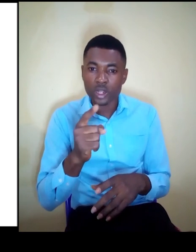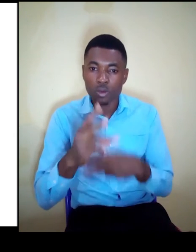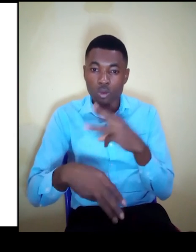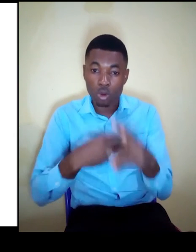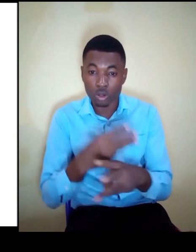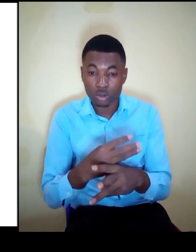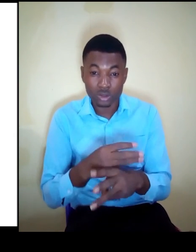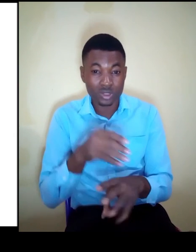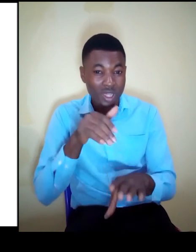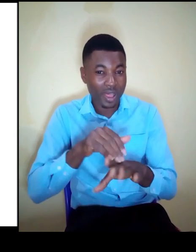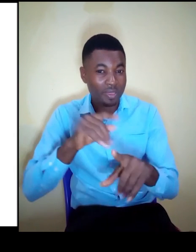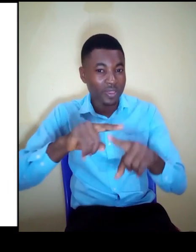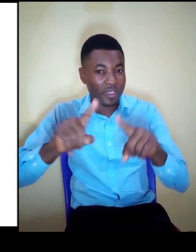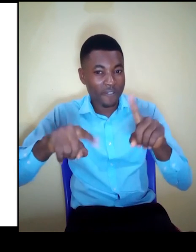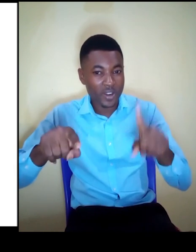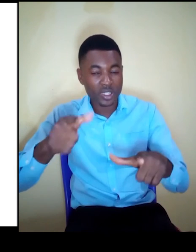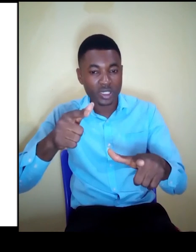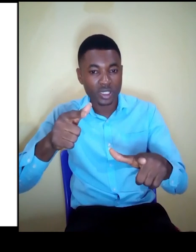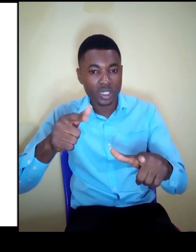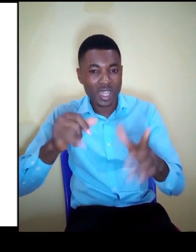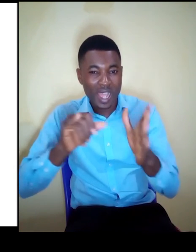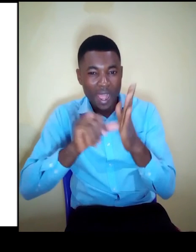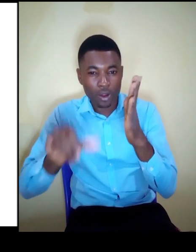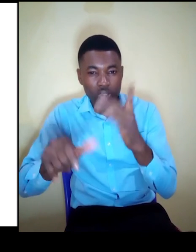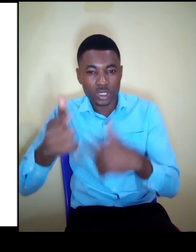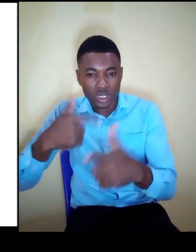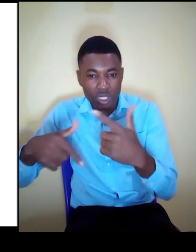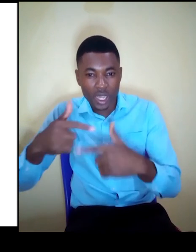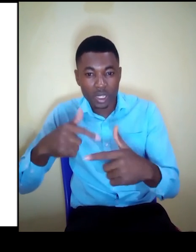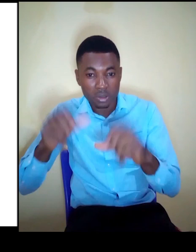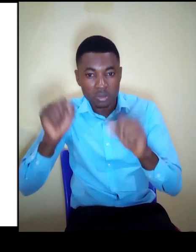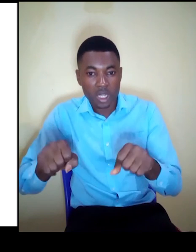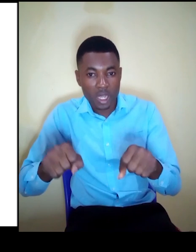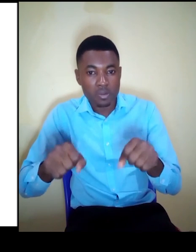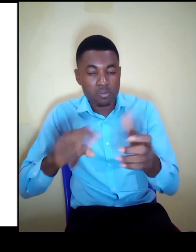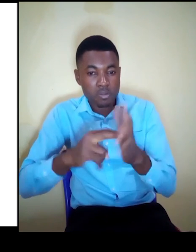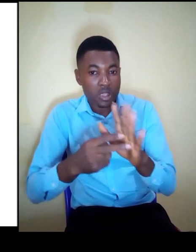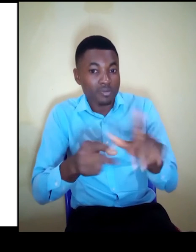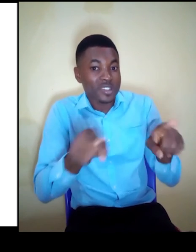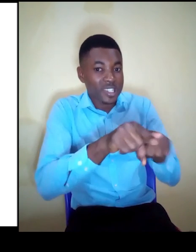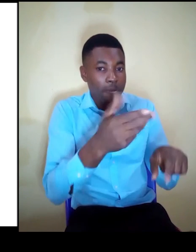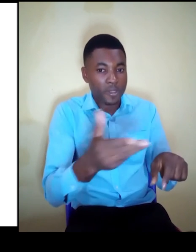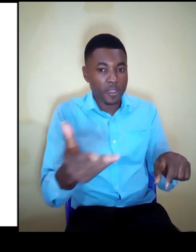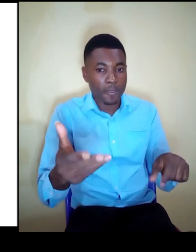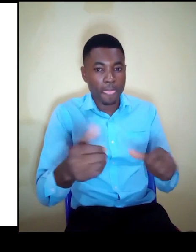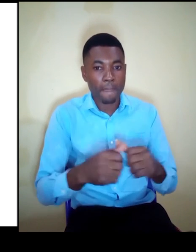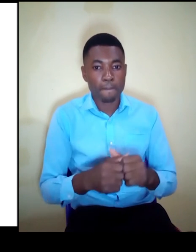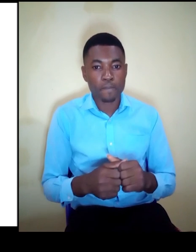signs could refer to similar items. Thank you.